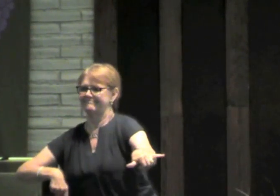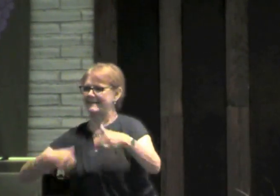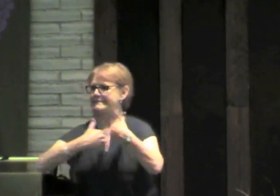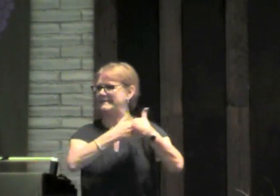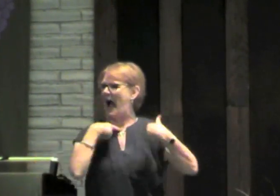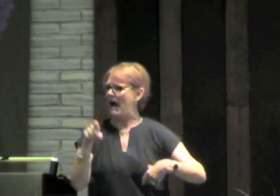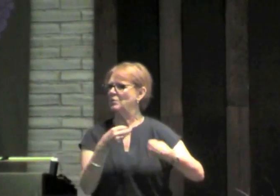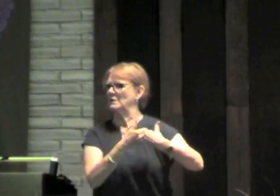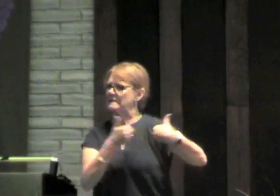to come into Jerusalem.